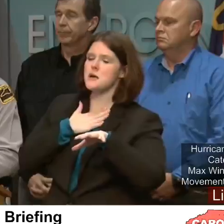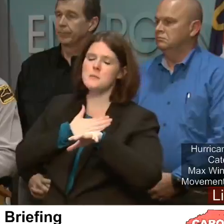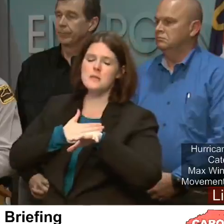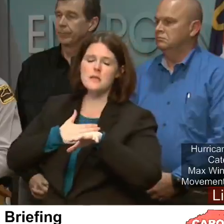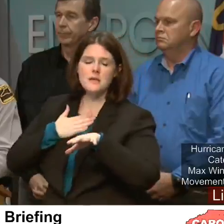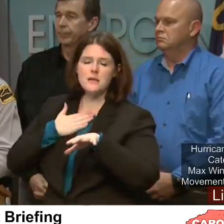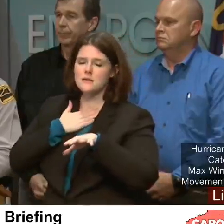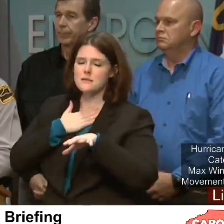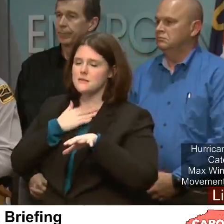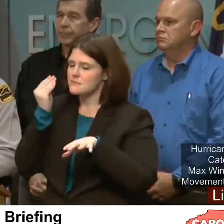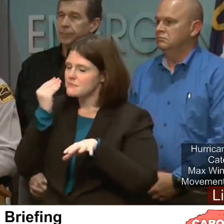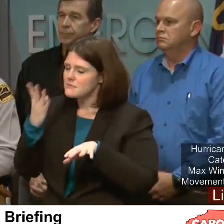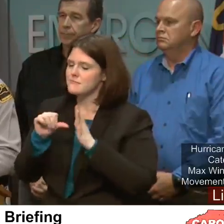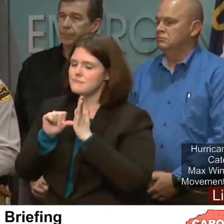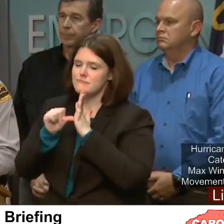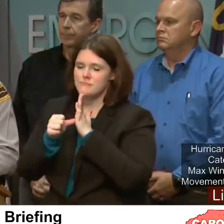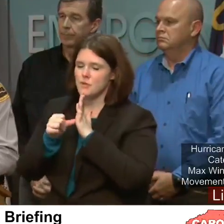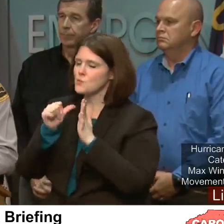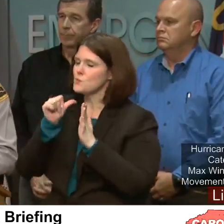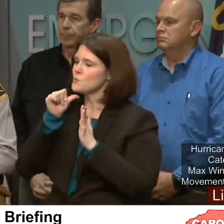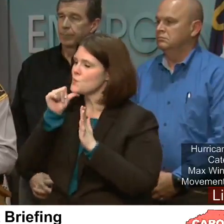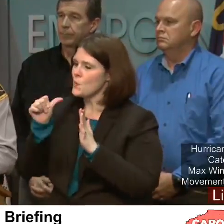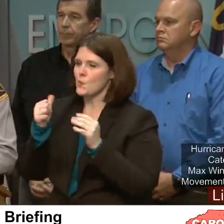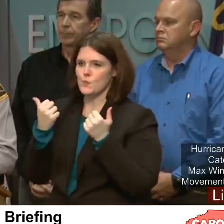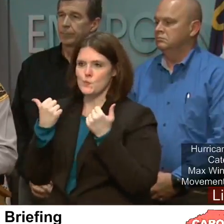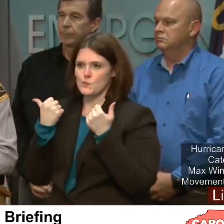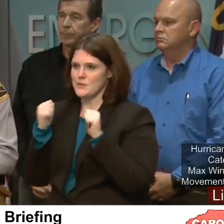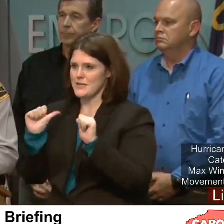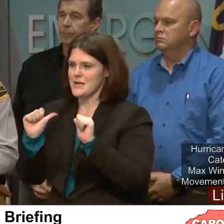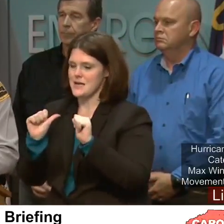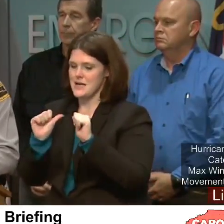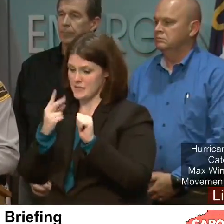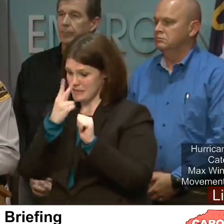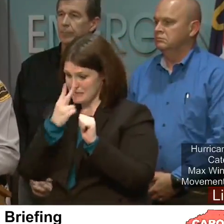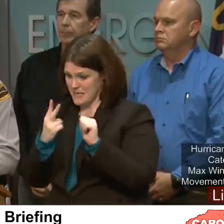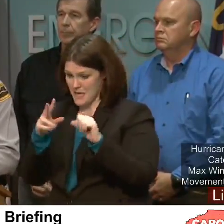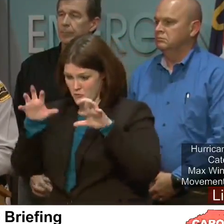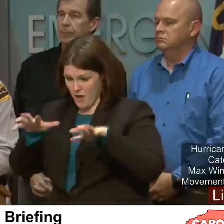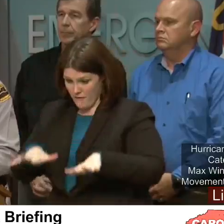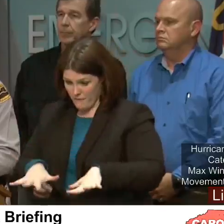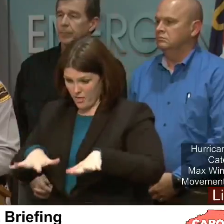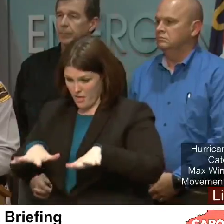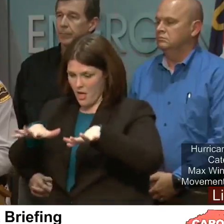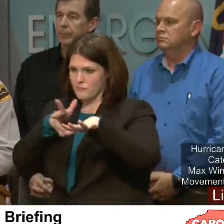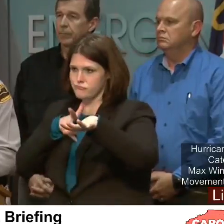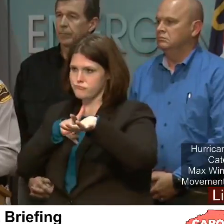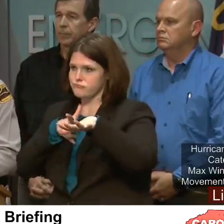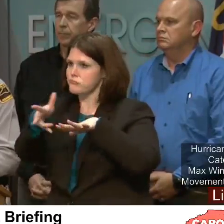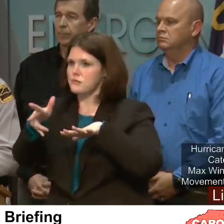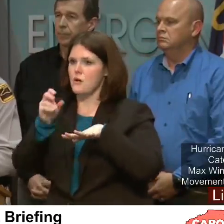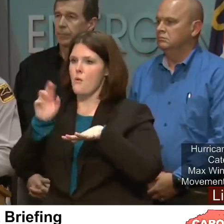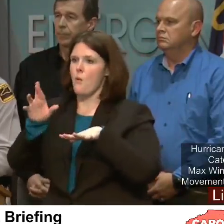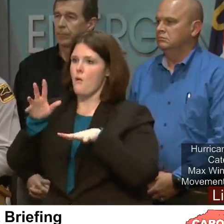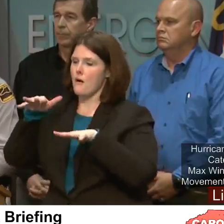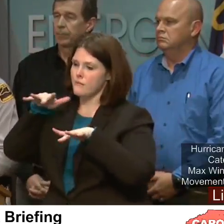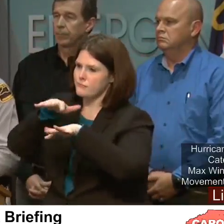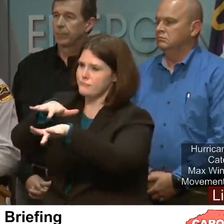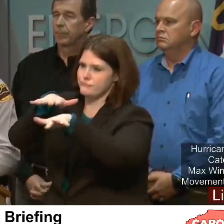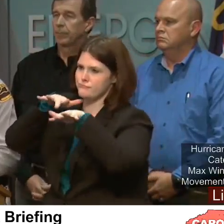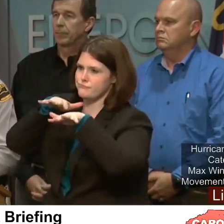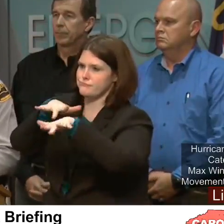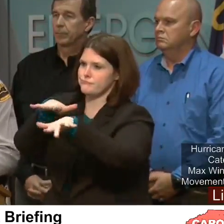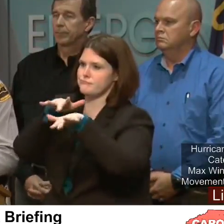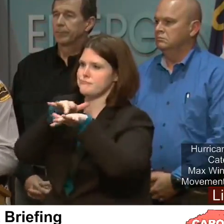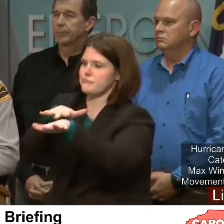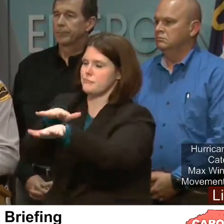no circumstances do you attempt to cross standing water or running and raging water that's going across